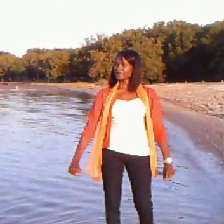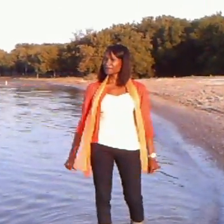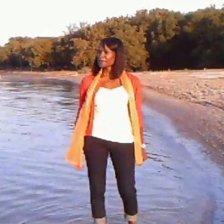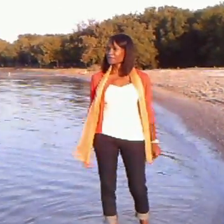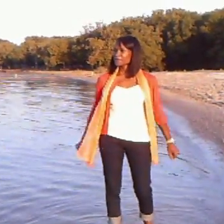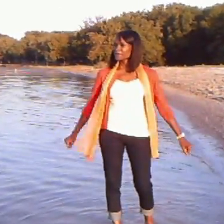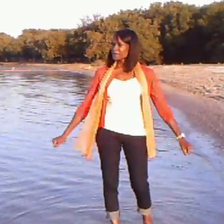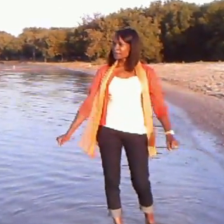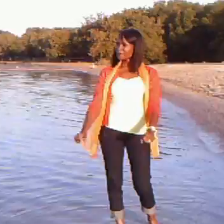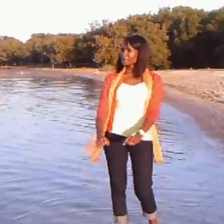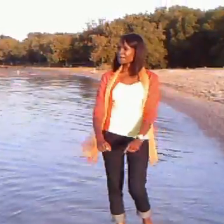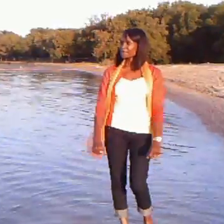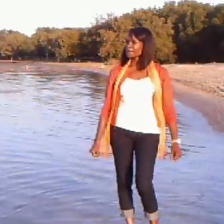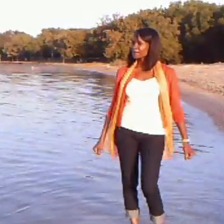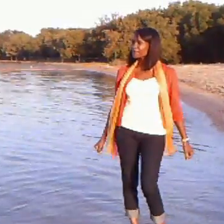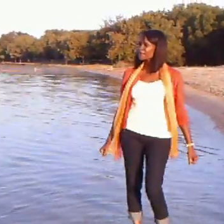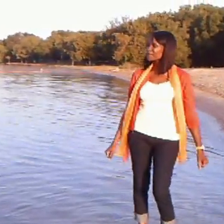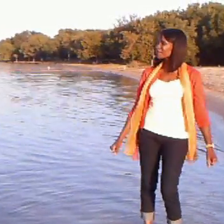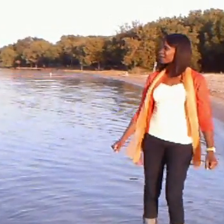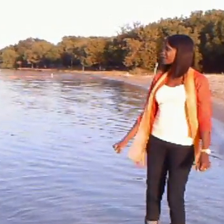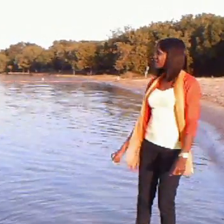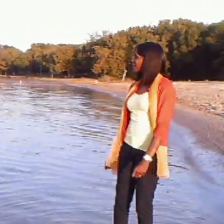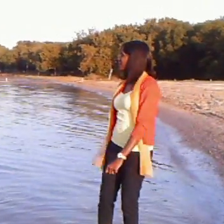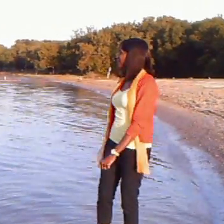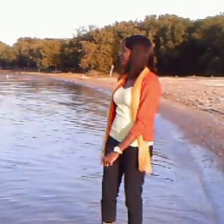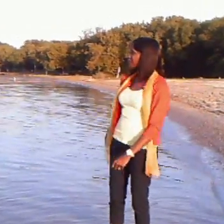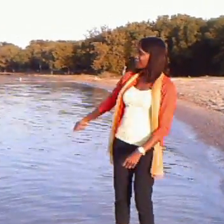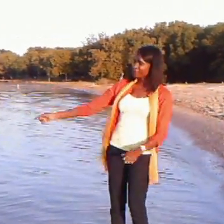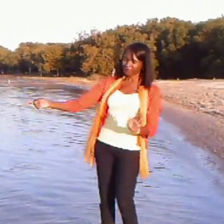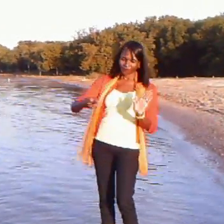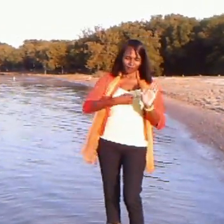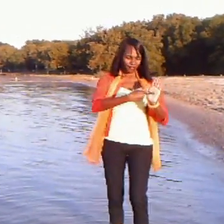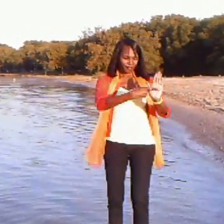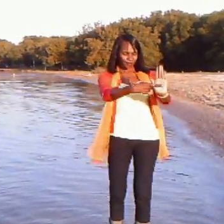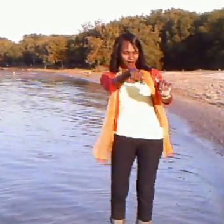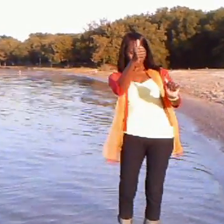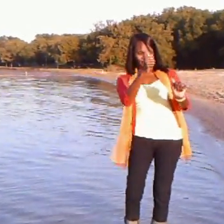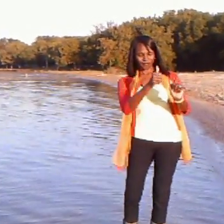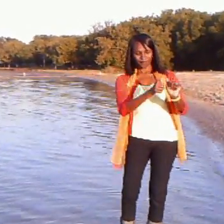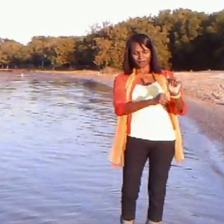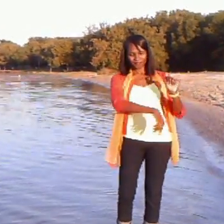I'll show you everything Wide yeah